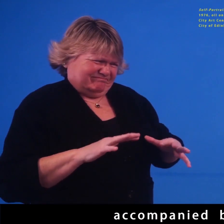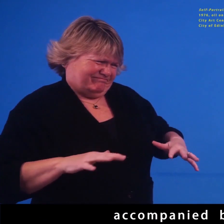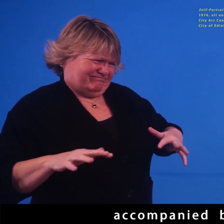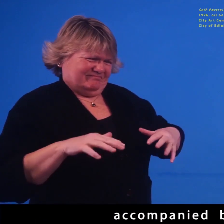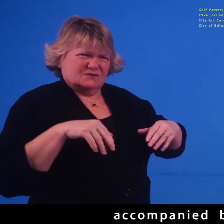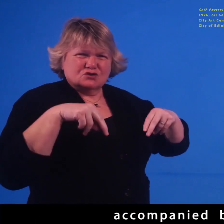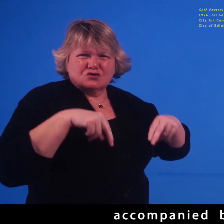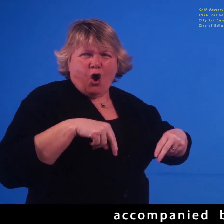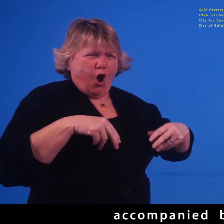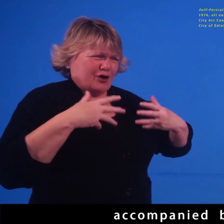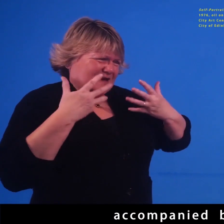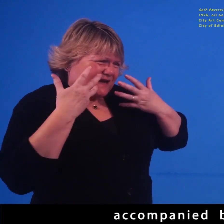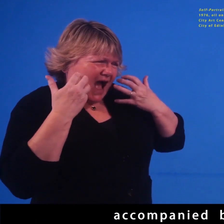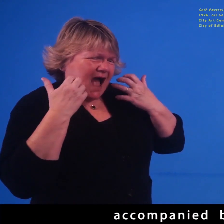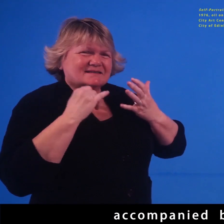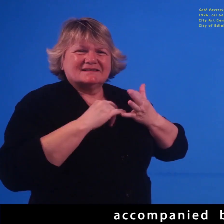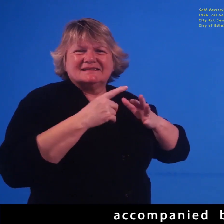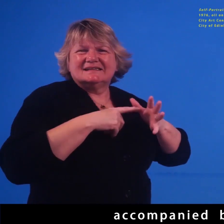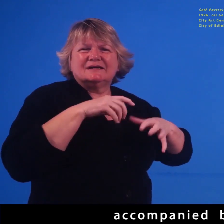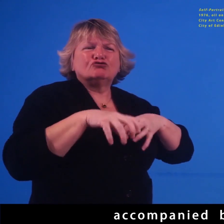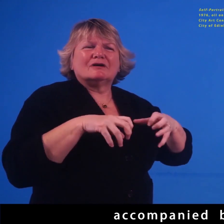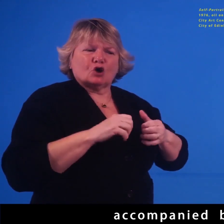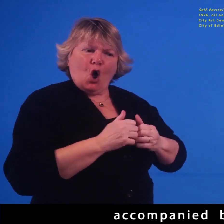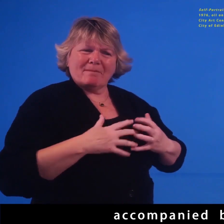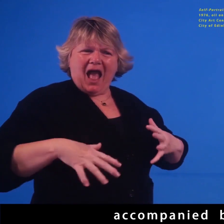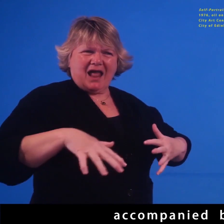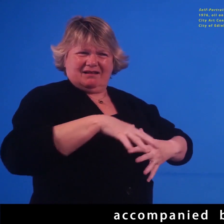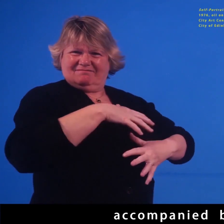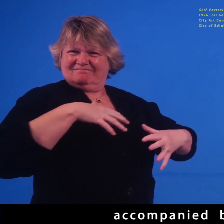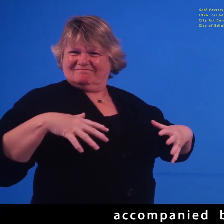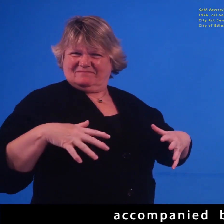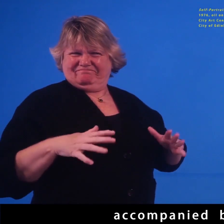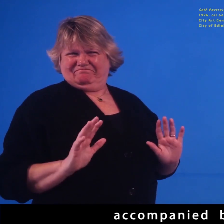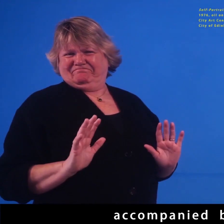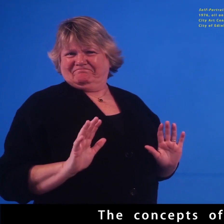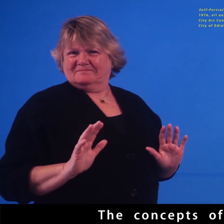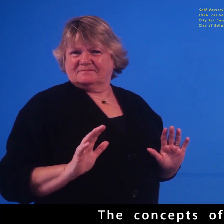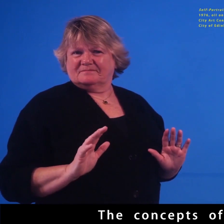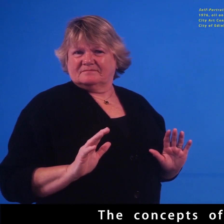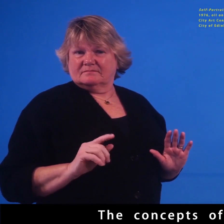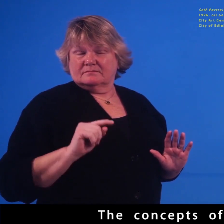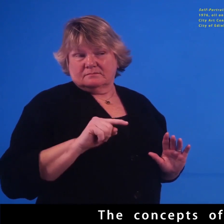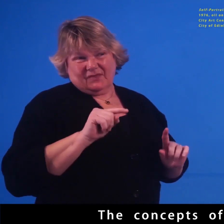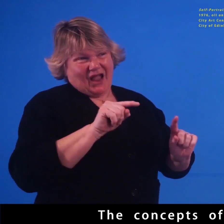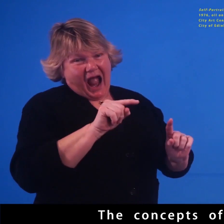Accompanied by ominous dog, cat, and sea creature companions.